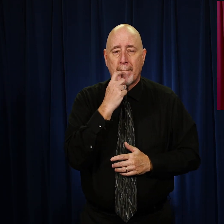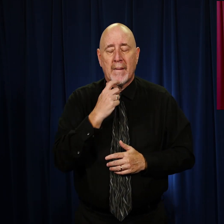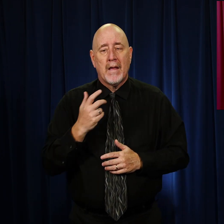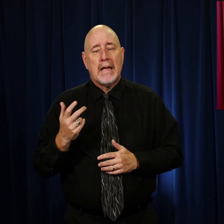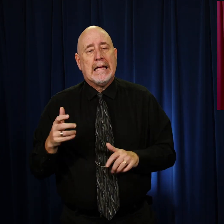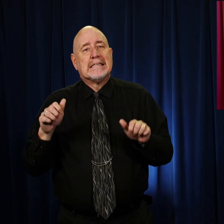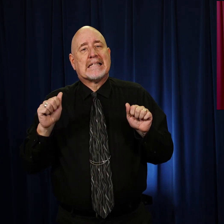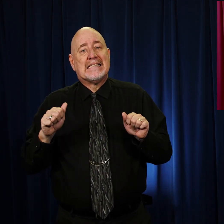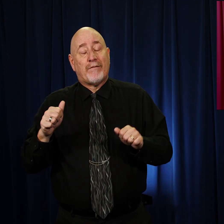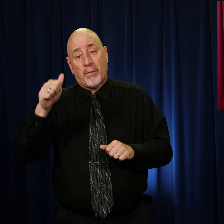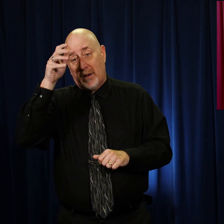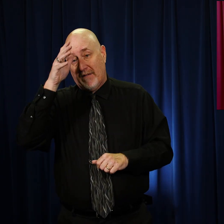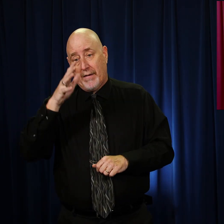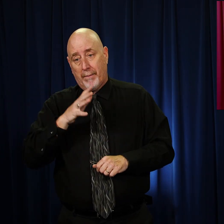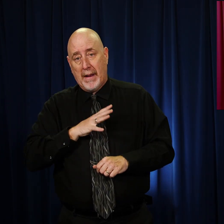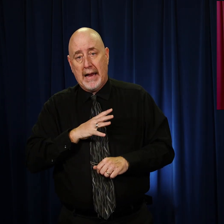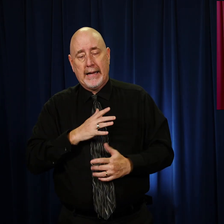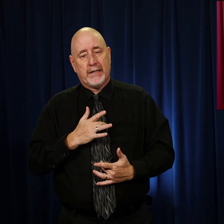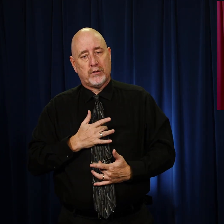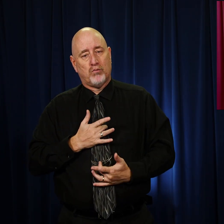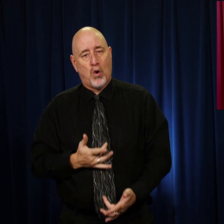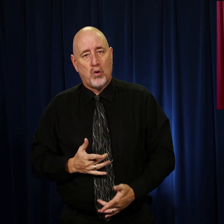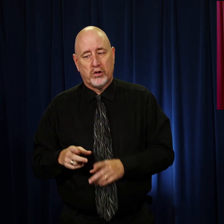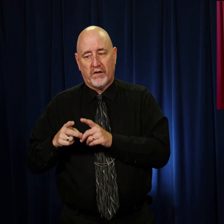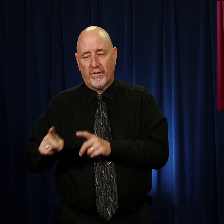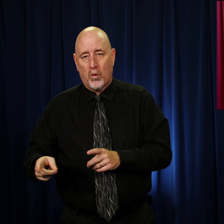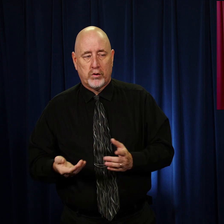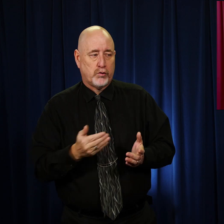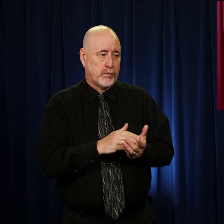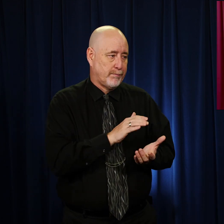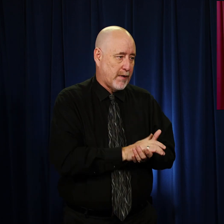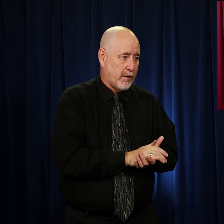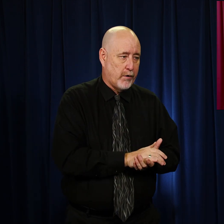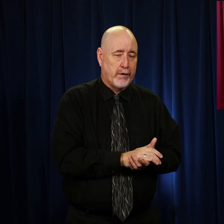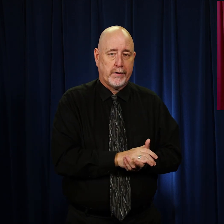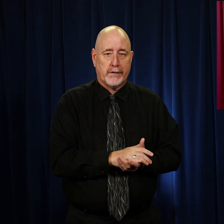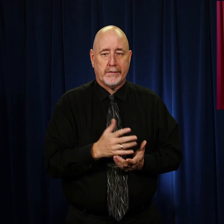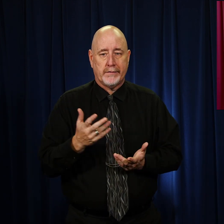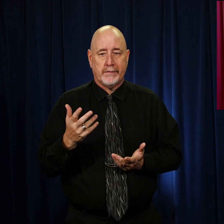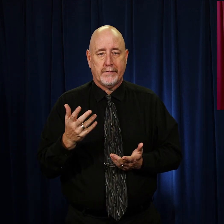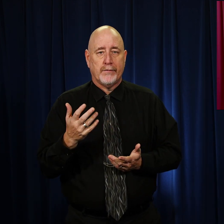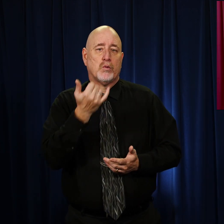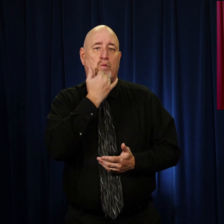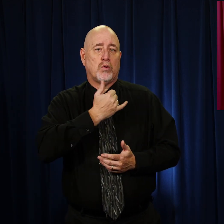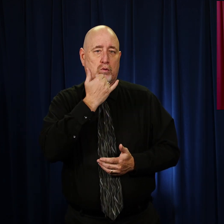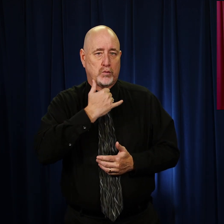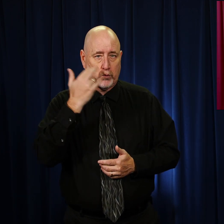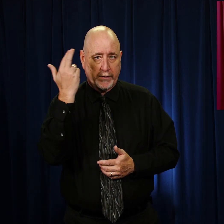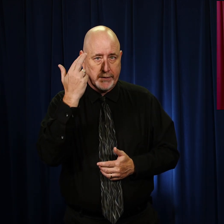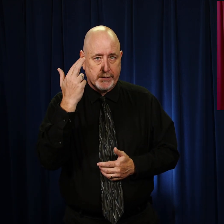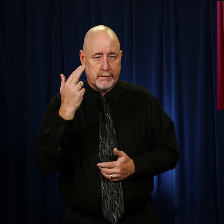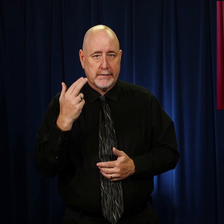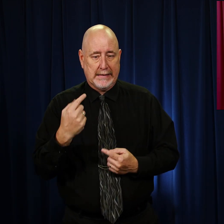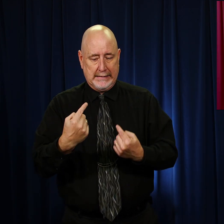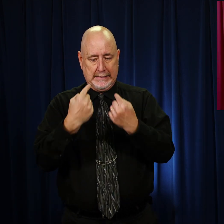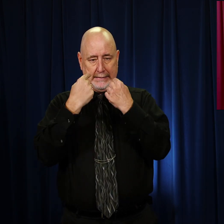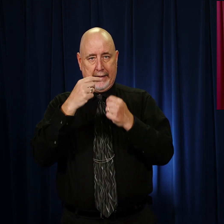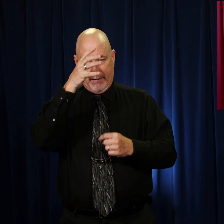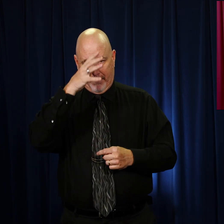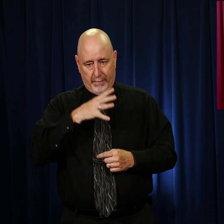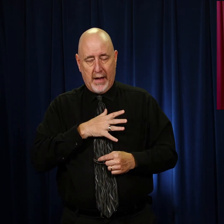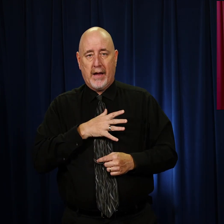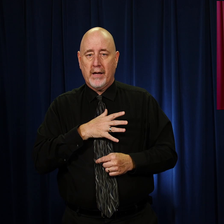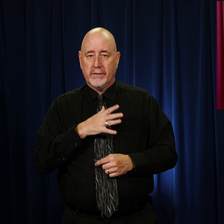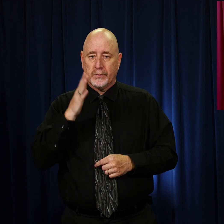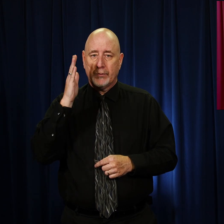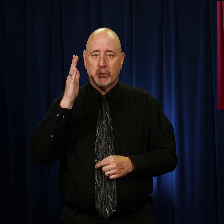it's conceivable if a man is prone to divorce and remarrying for illegitimate reasons, then he himself is going to